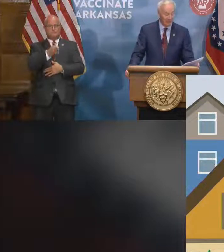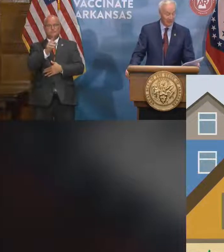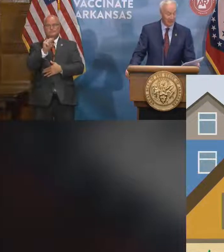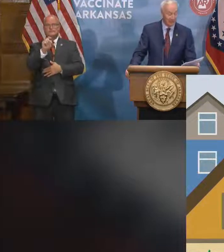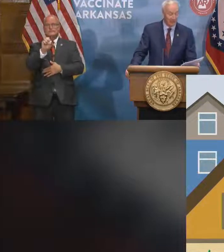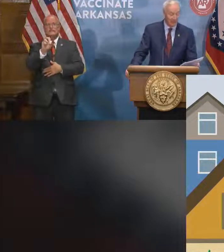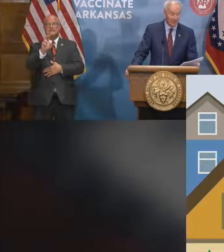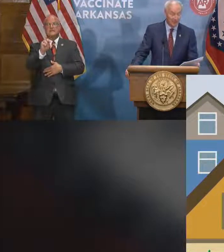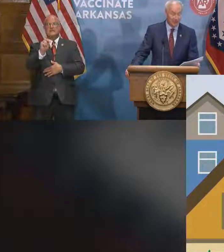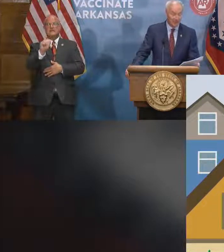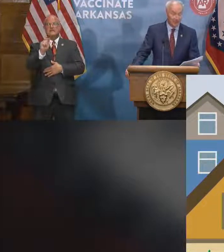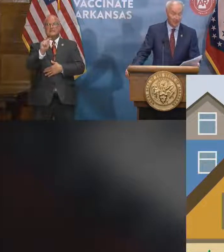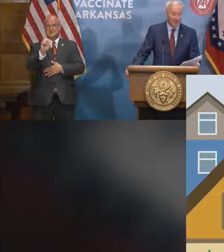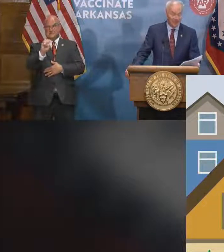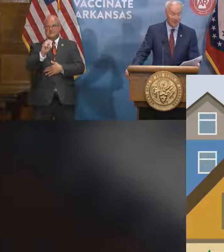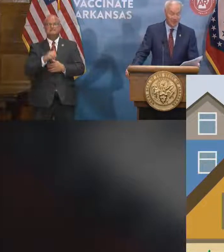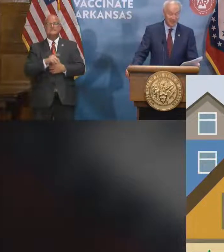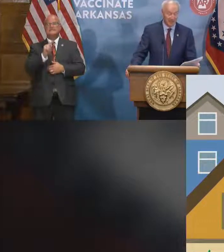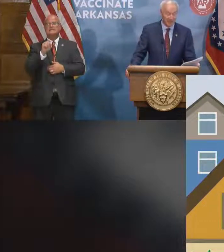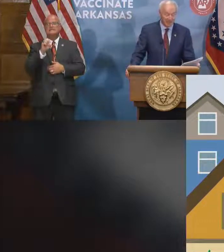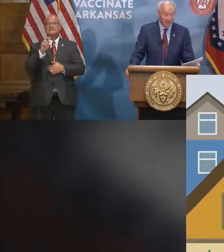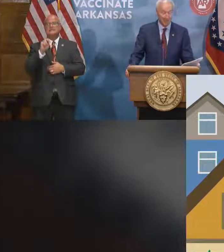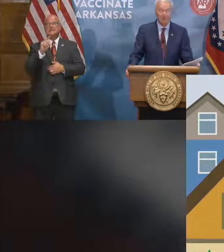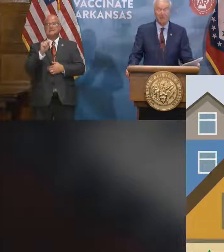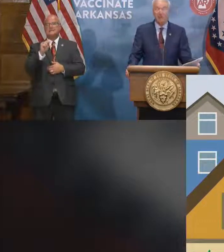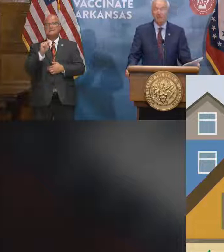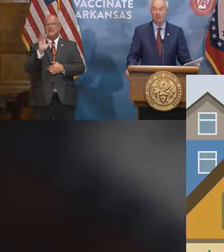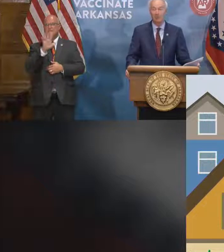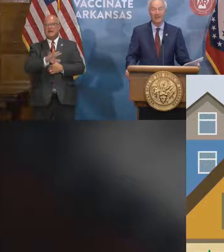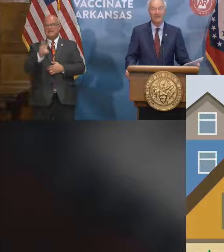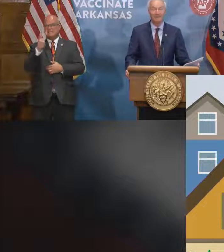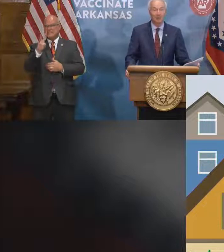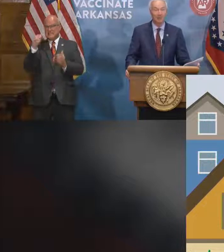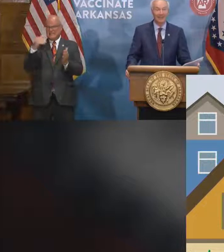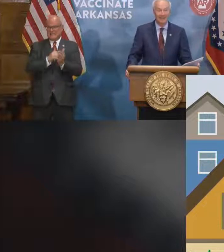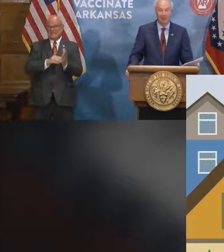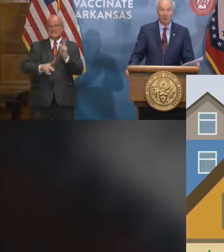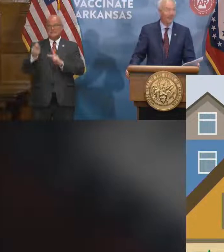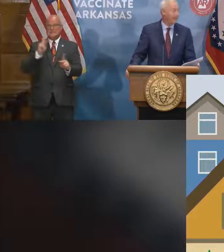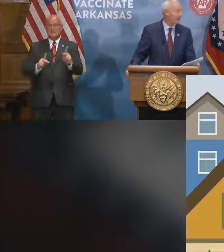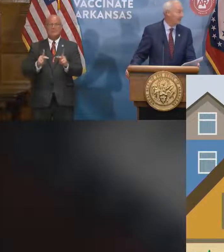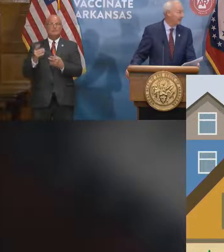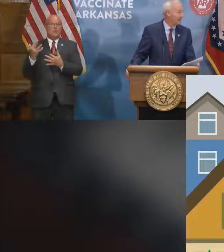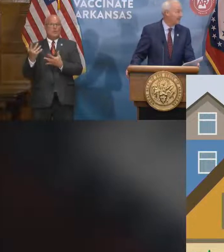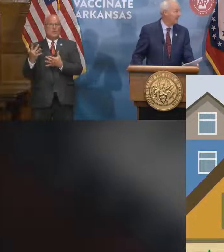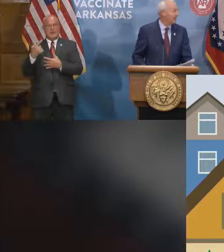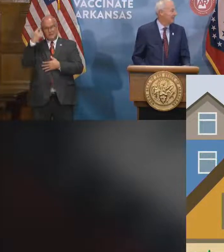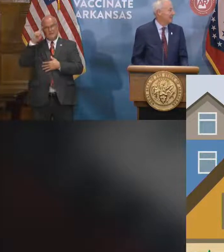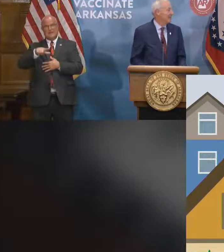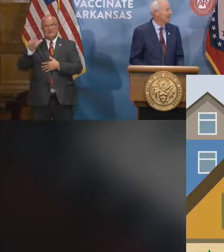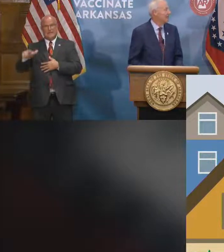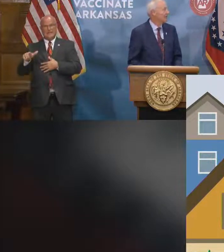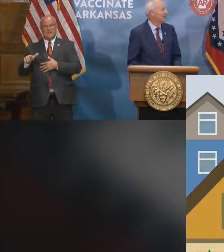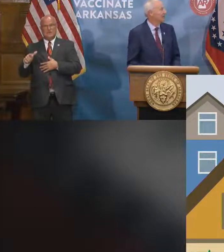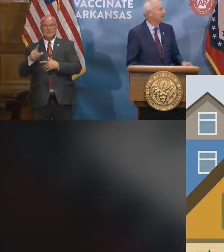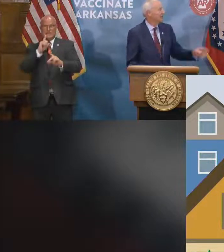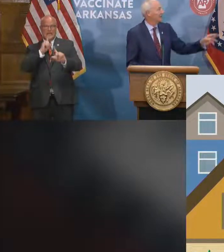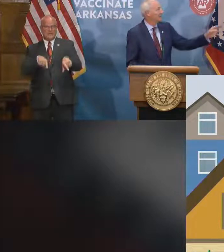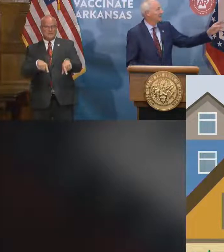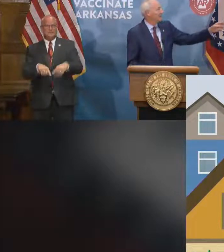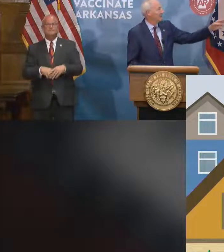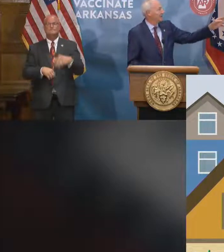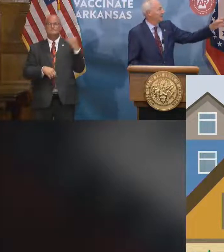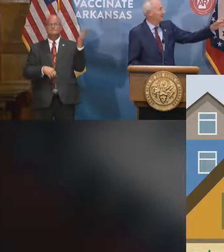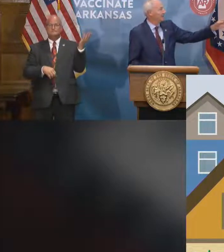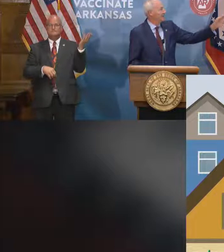the tenant. This will impact about 6,000 applicants who've been waiting for landlord application. And you can see